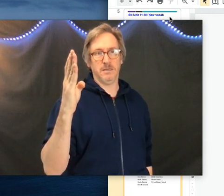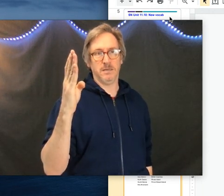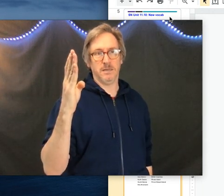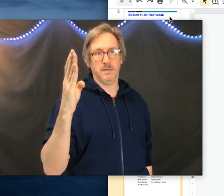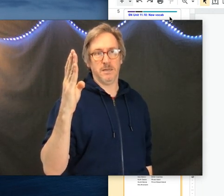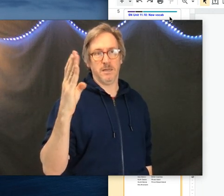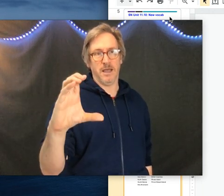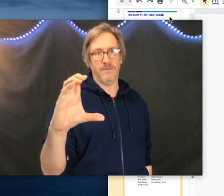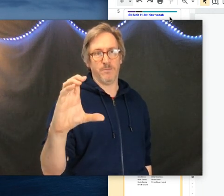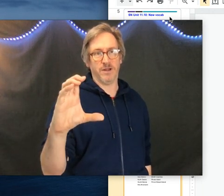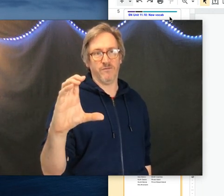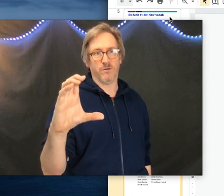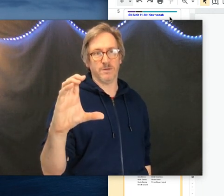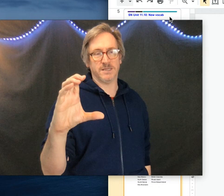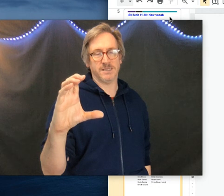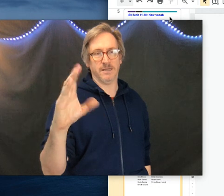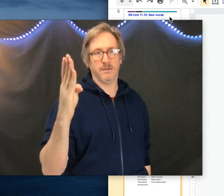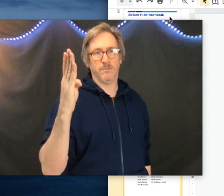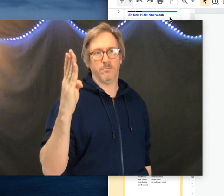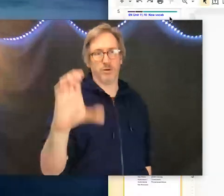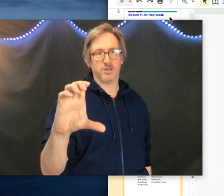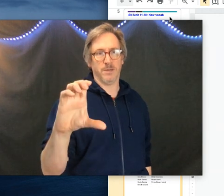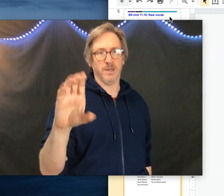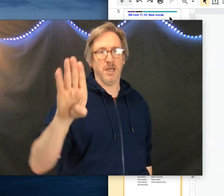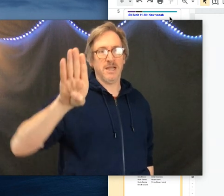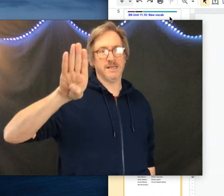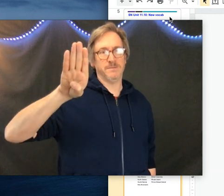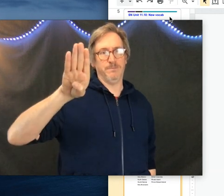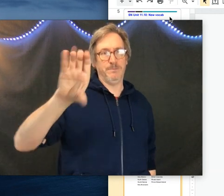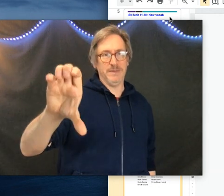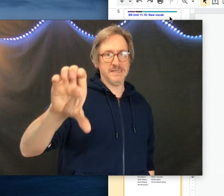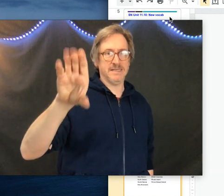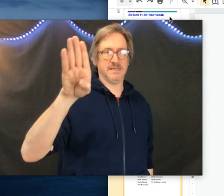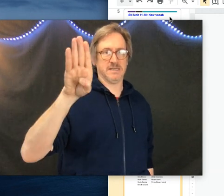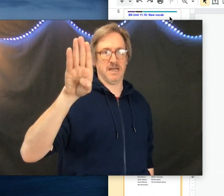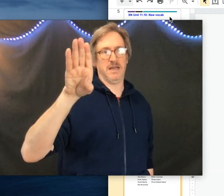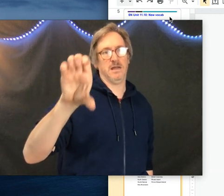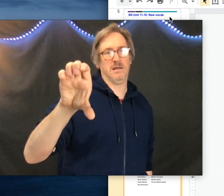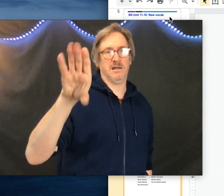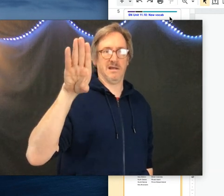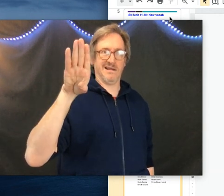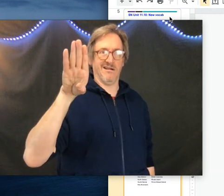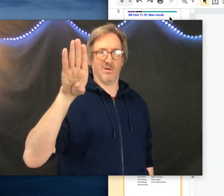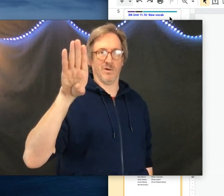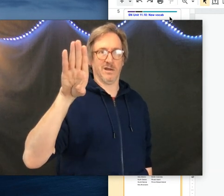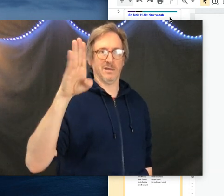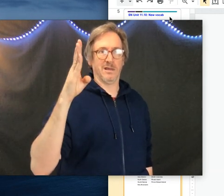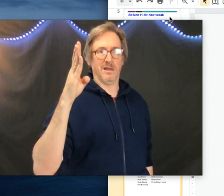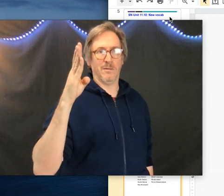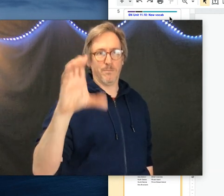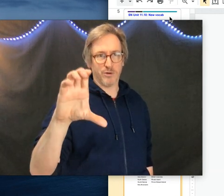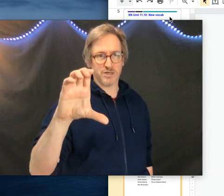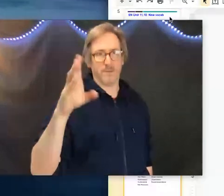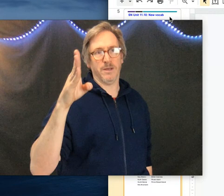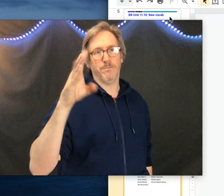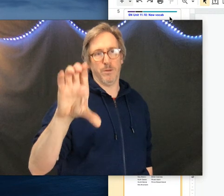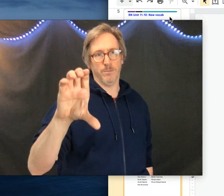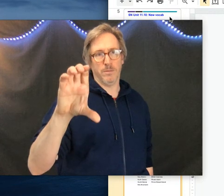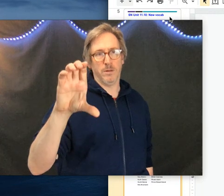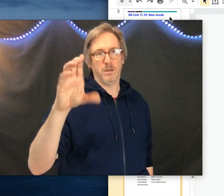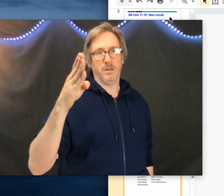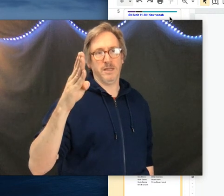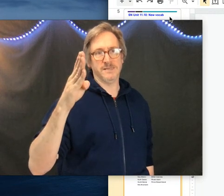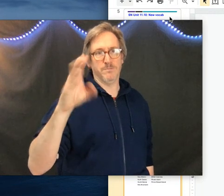side and then bring it forward to the C. British Columbia. Because BC is kind of awkward. British Columbia,